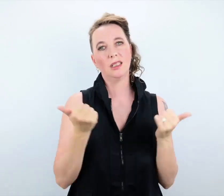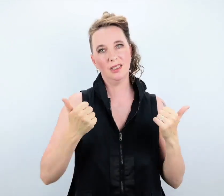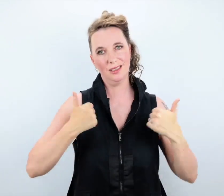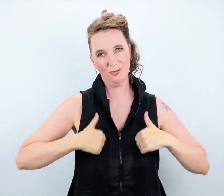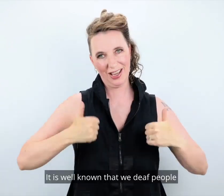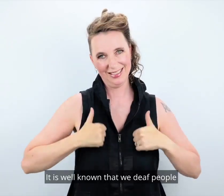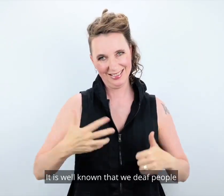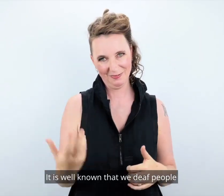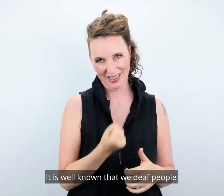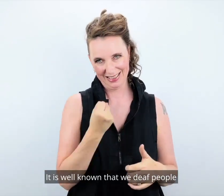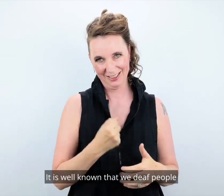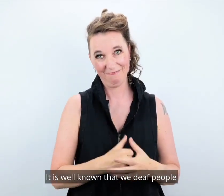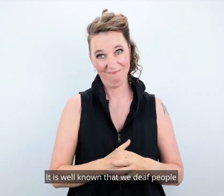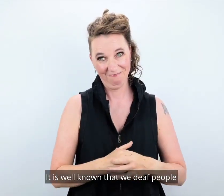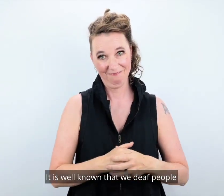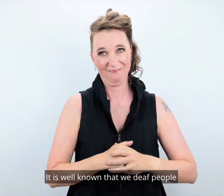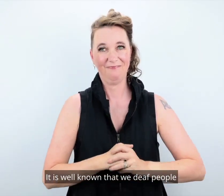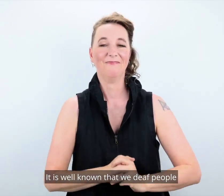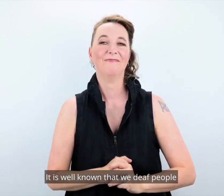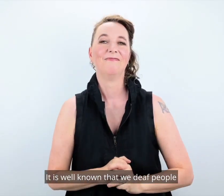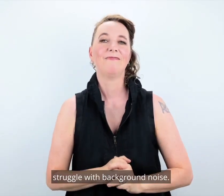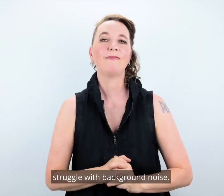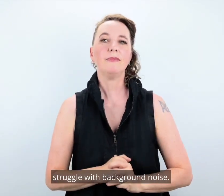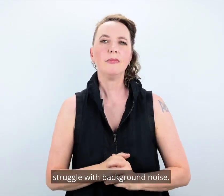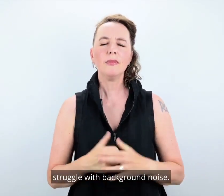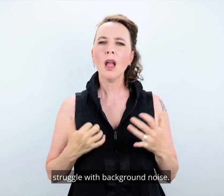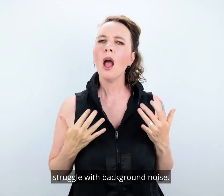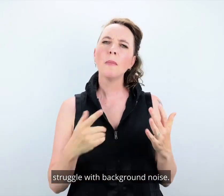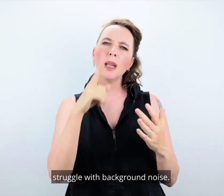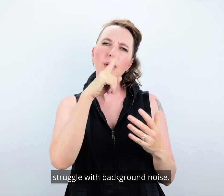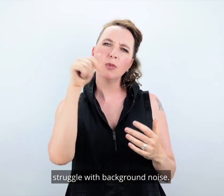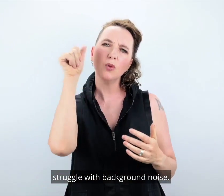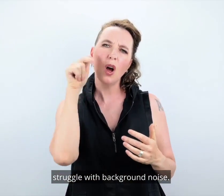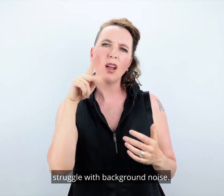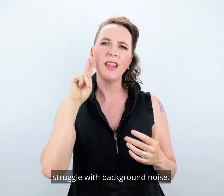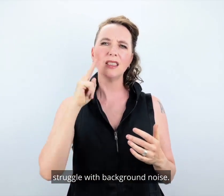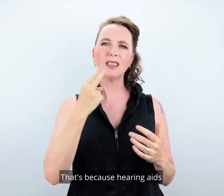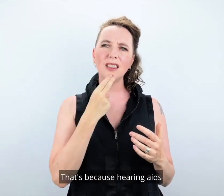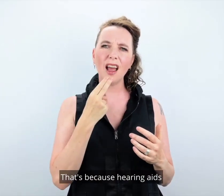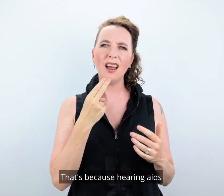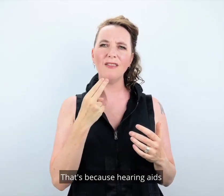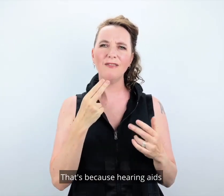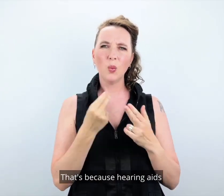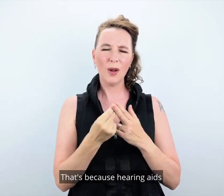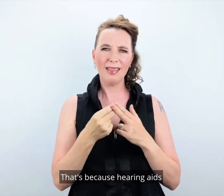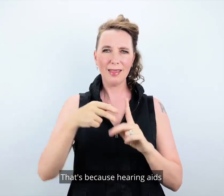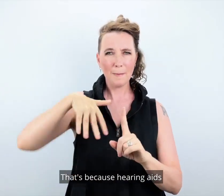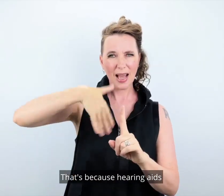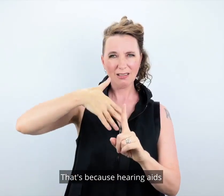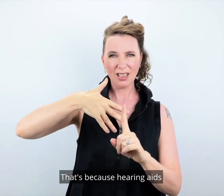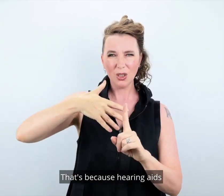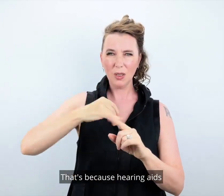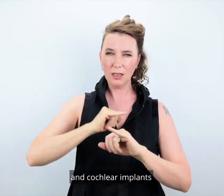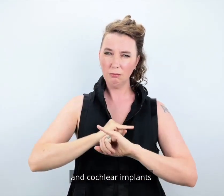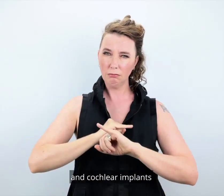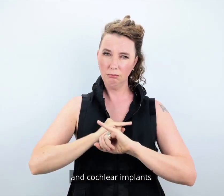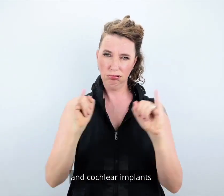It is well known that we deaf people struggle with background noise. That's because hearing aids and cochlear